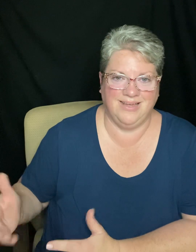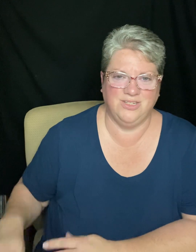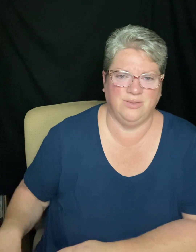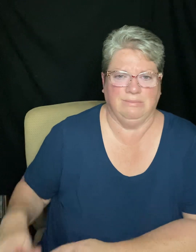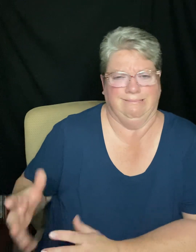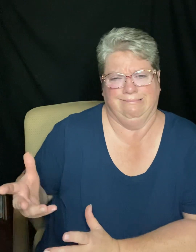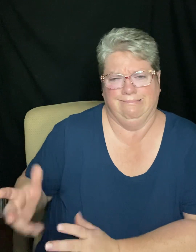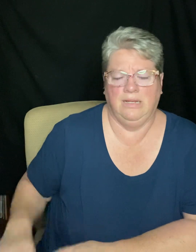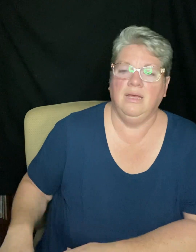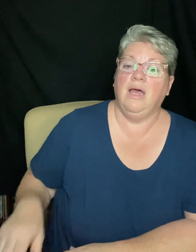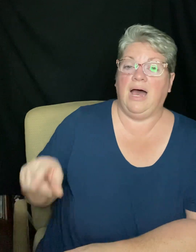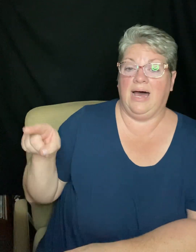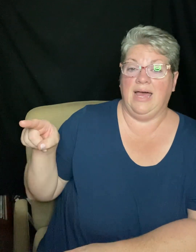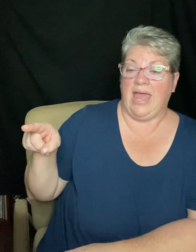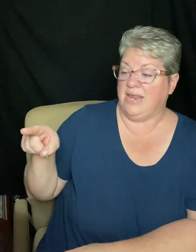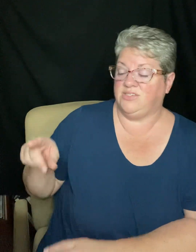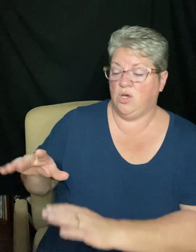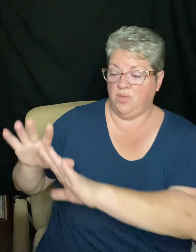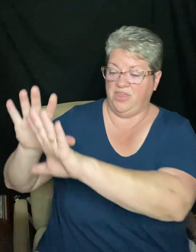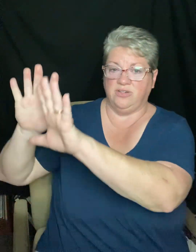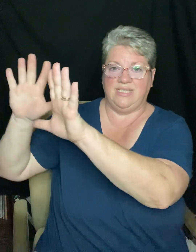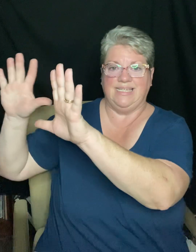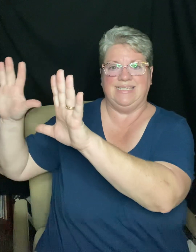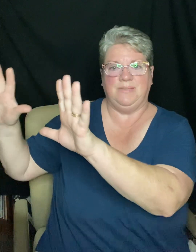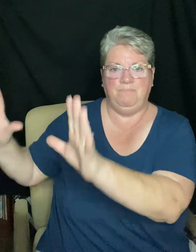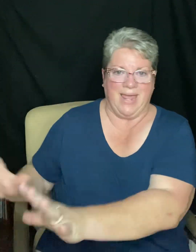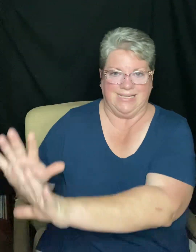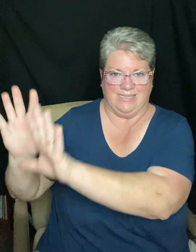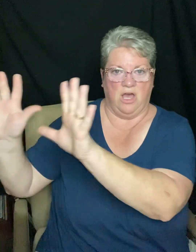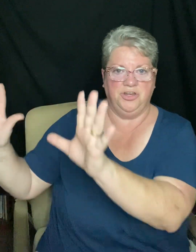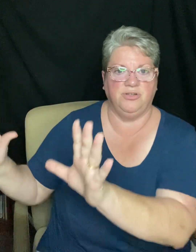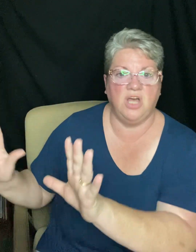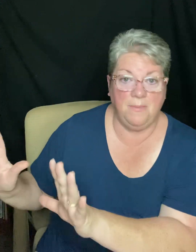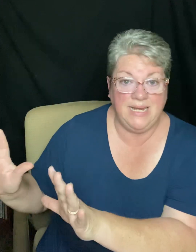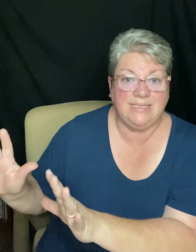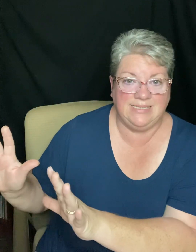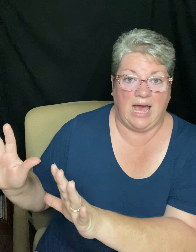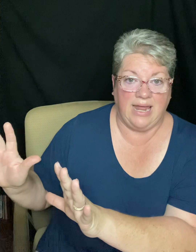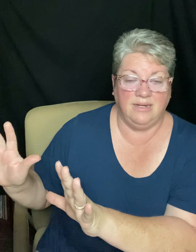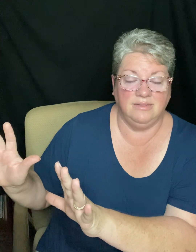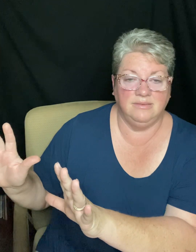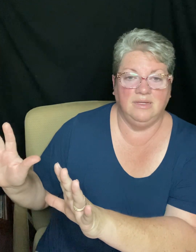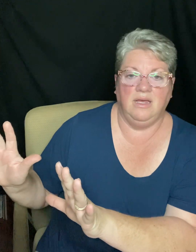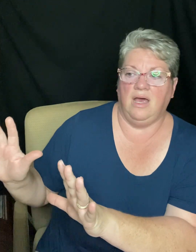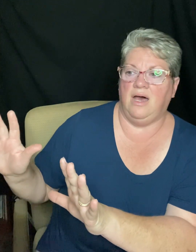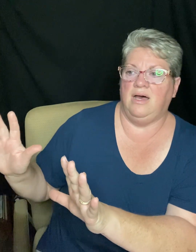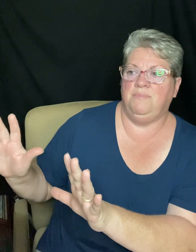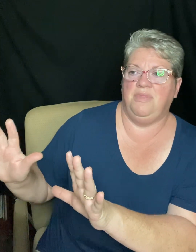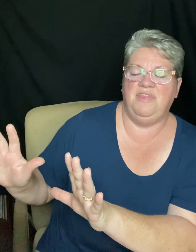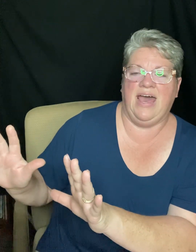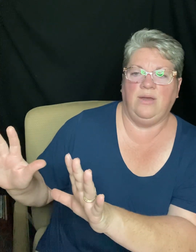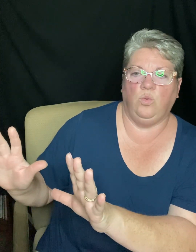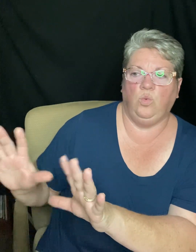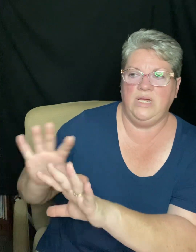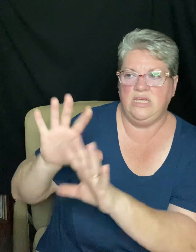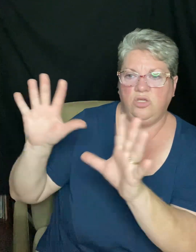too. And so there's this space on your dominant side that we